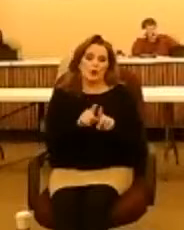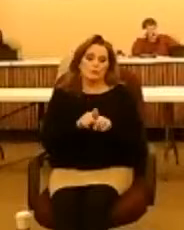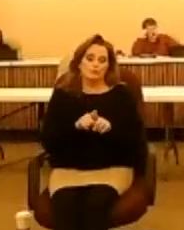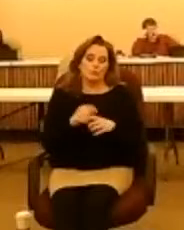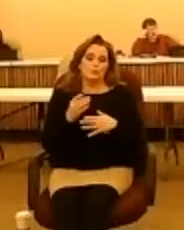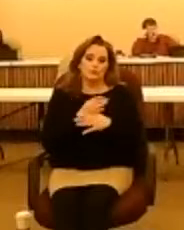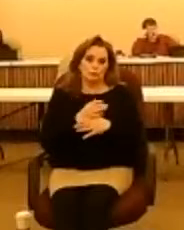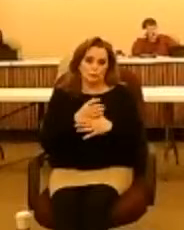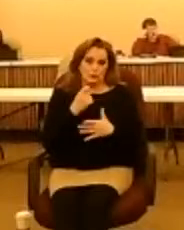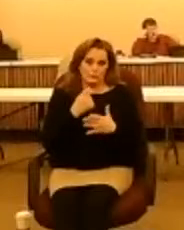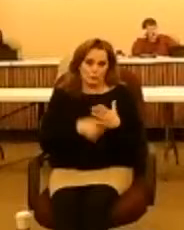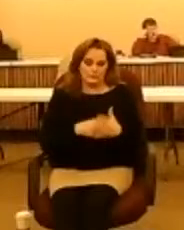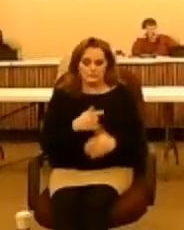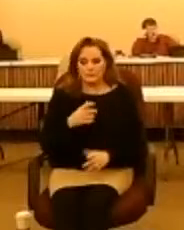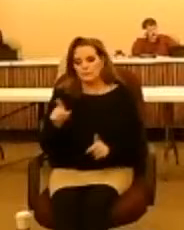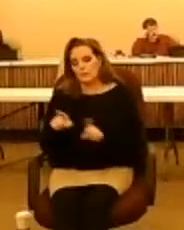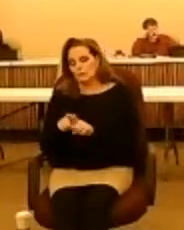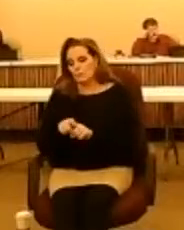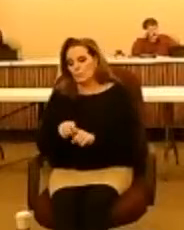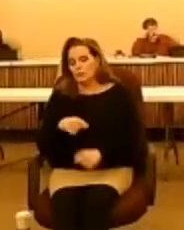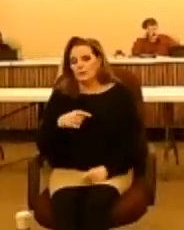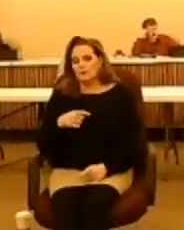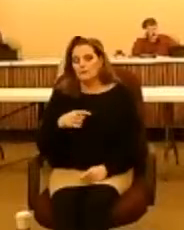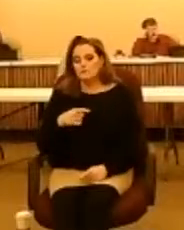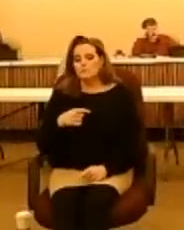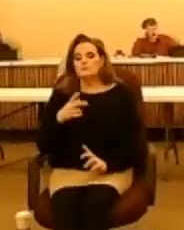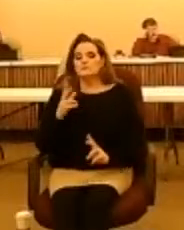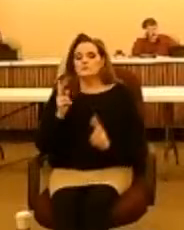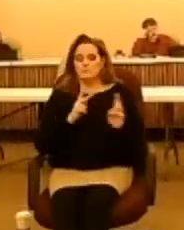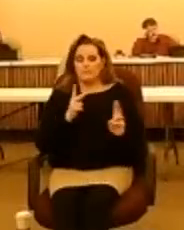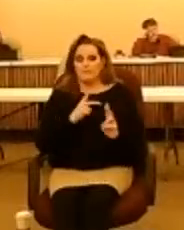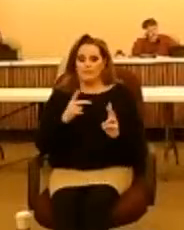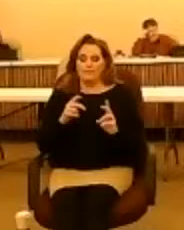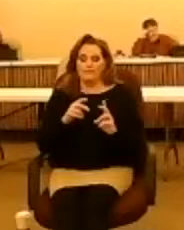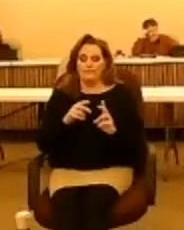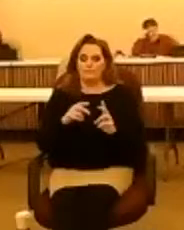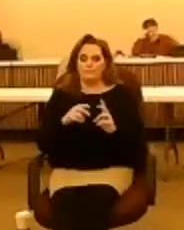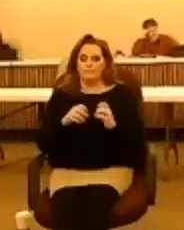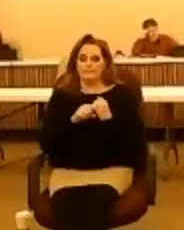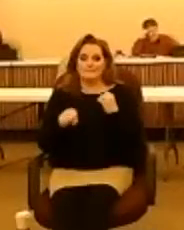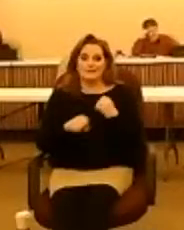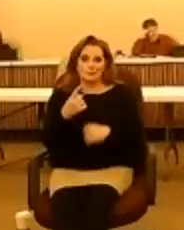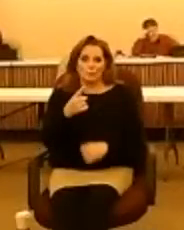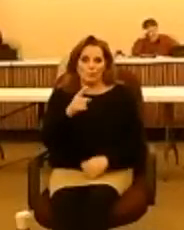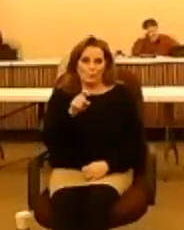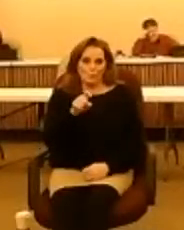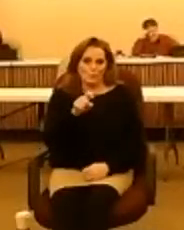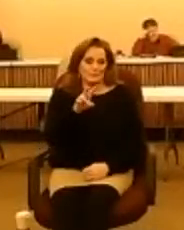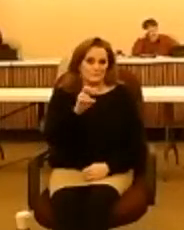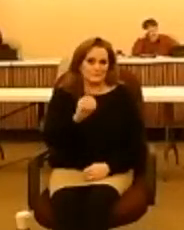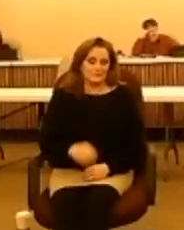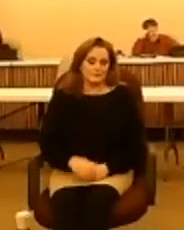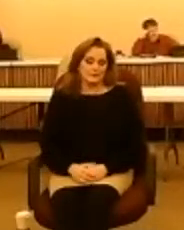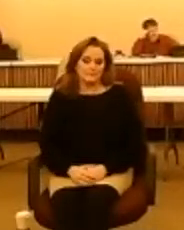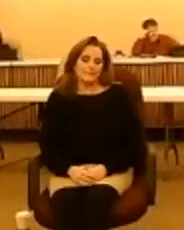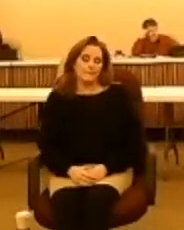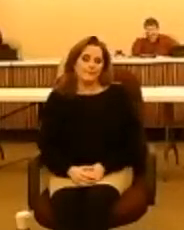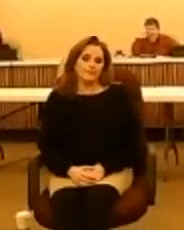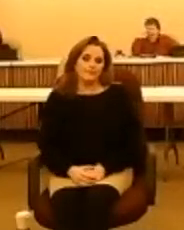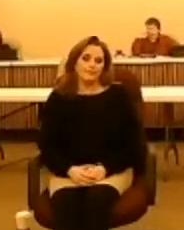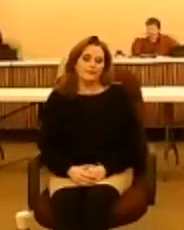with the residents of extension 170. Makes sense.